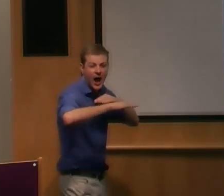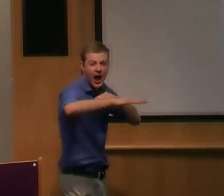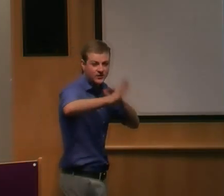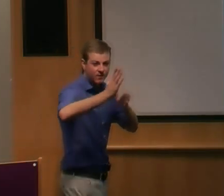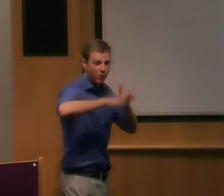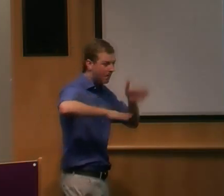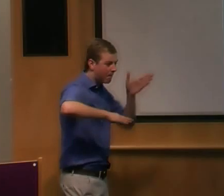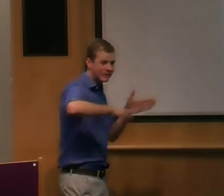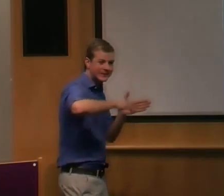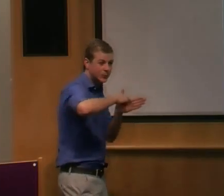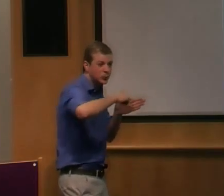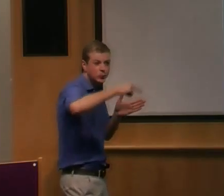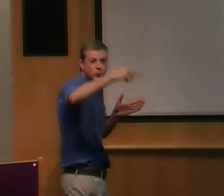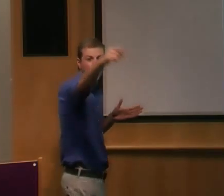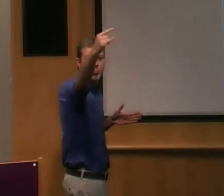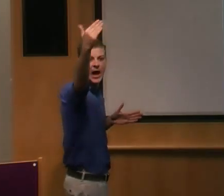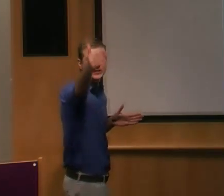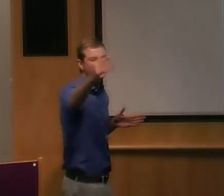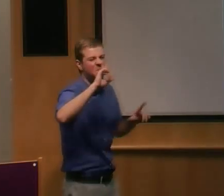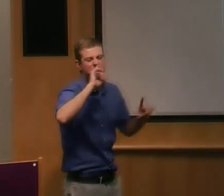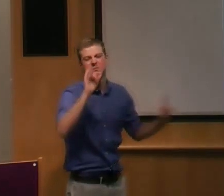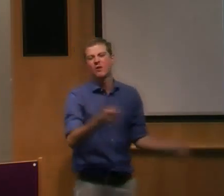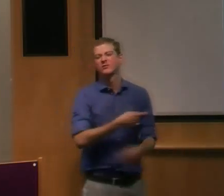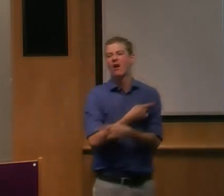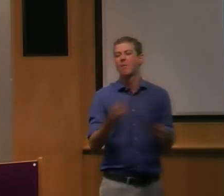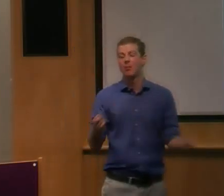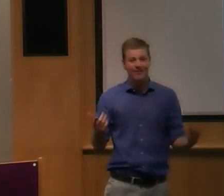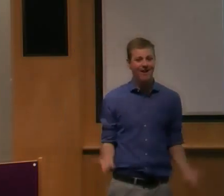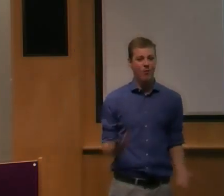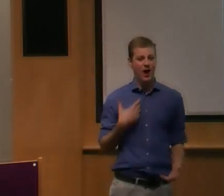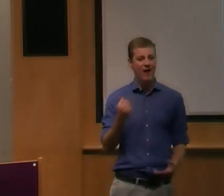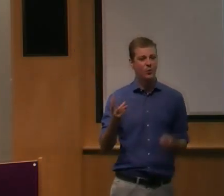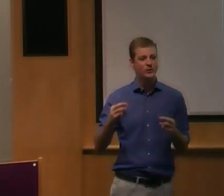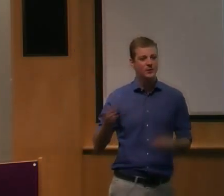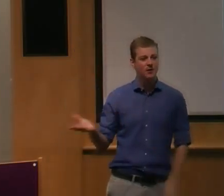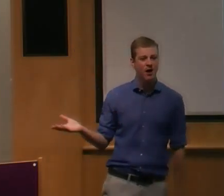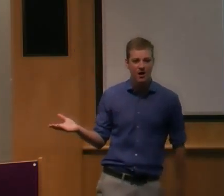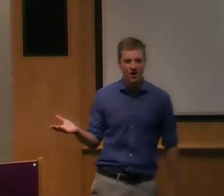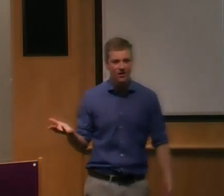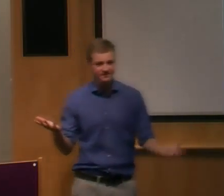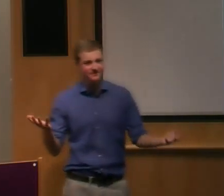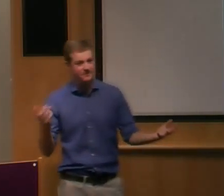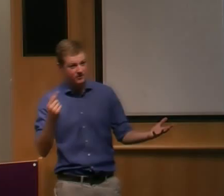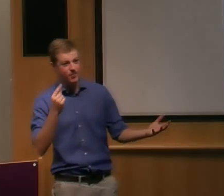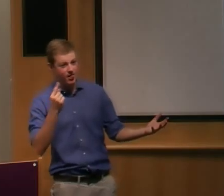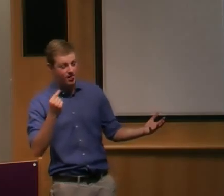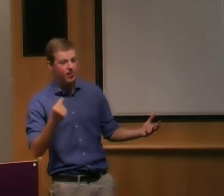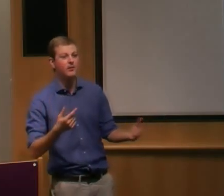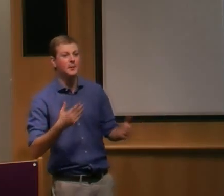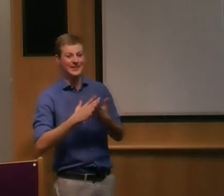that across this land, from wherever I am, could there be other people? Now we know